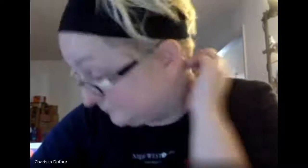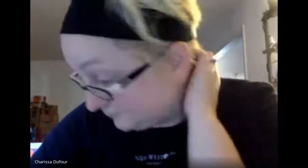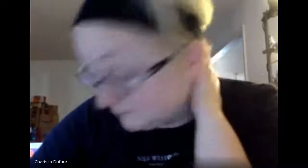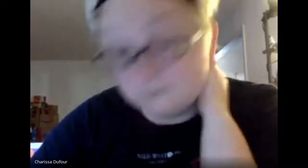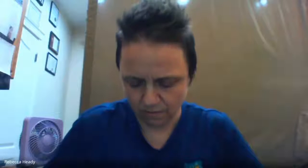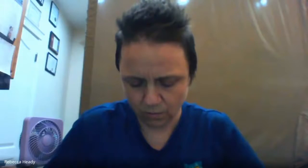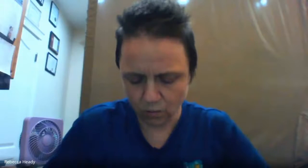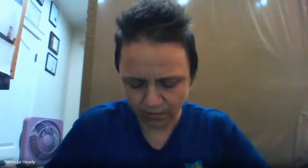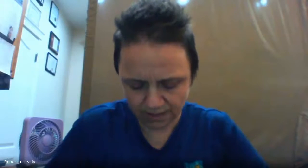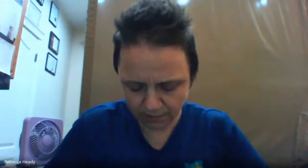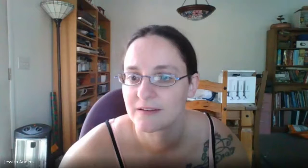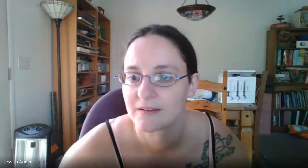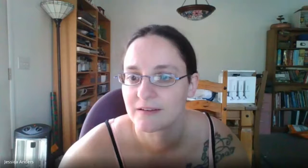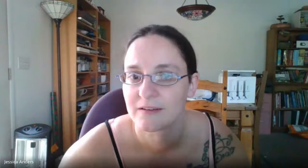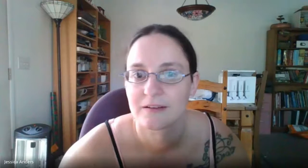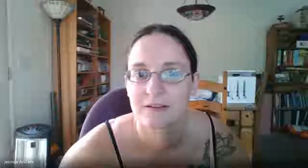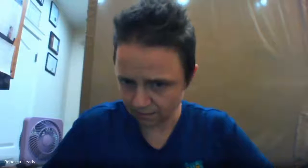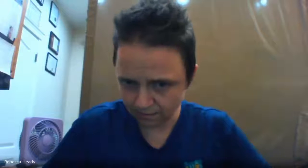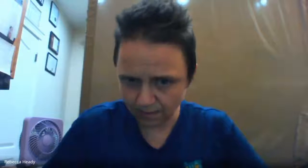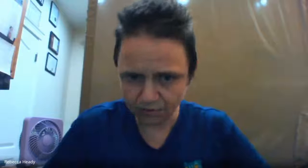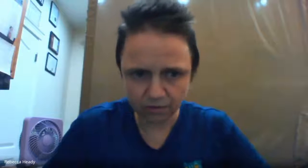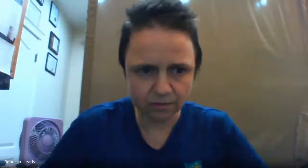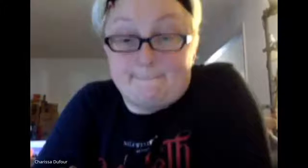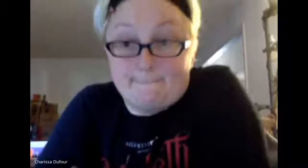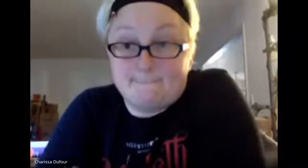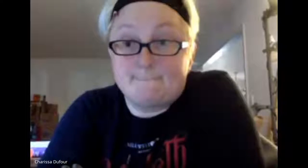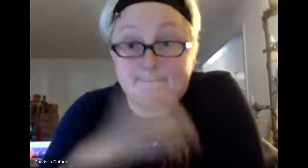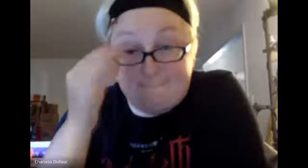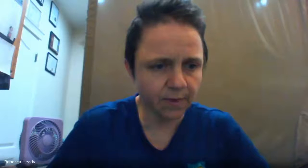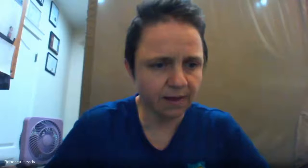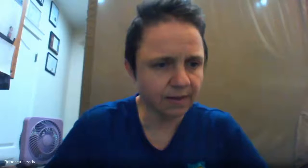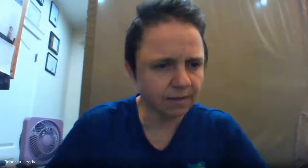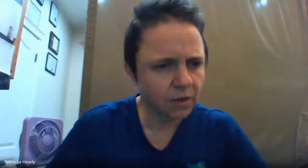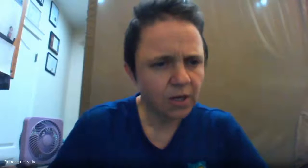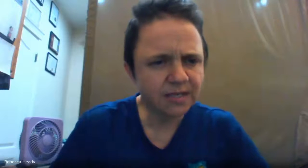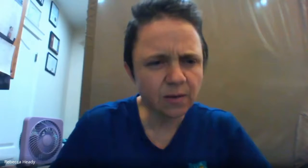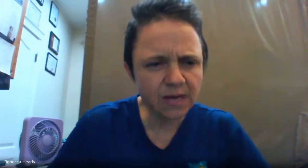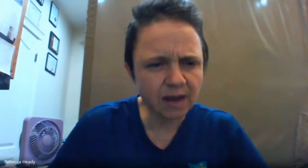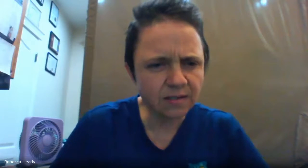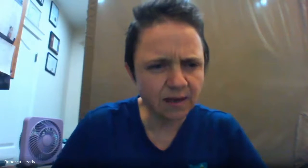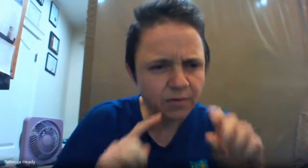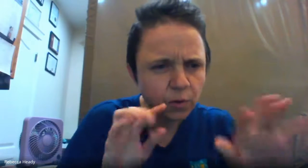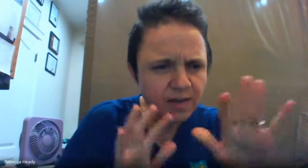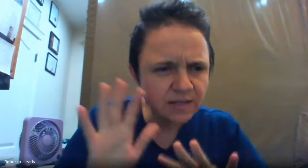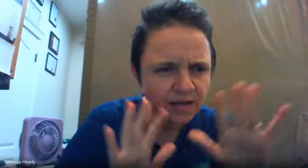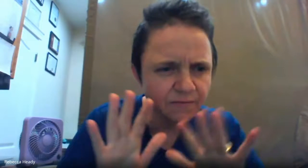Okay. Okay. Cool. Thanks for sharing that. That's great. I'm sure that Ellie and is anybody else who has a deaf